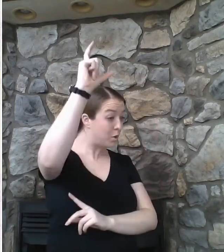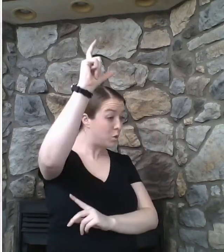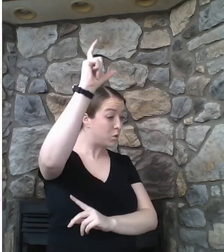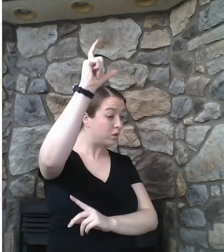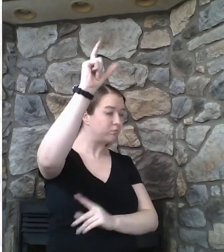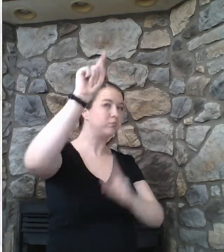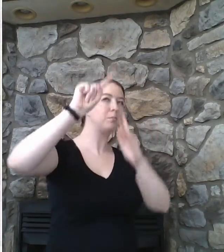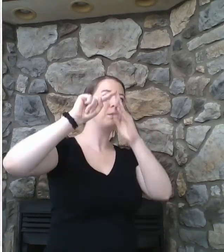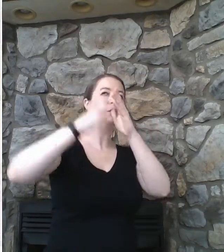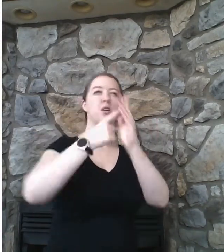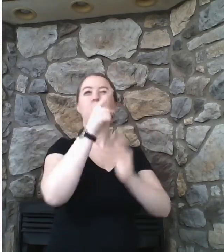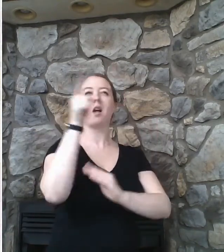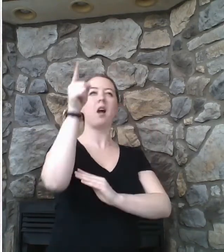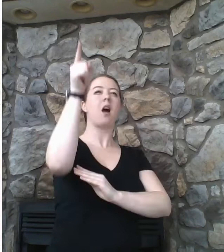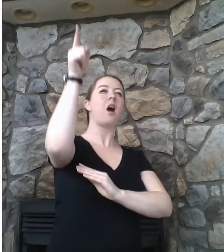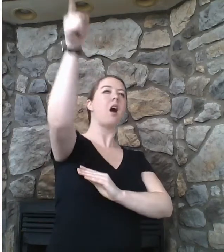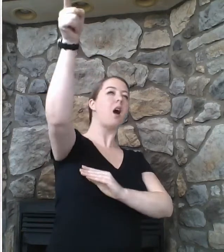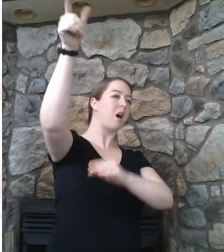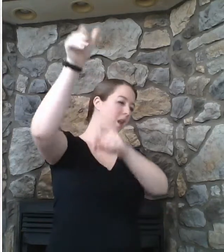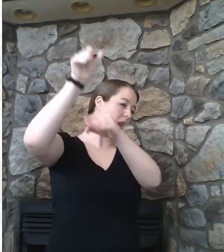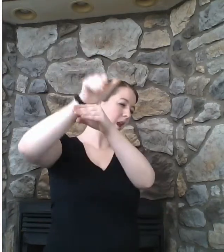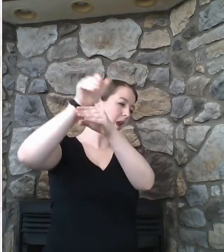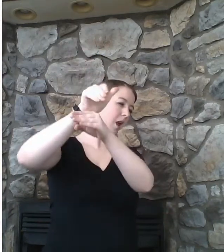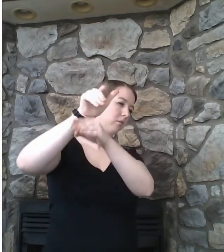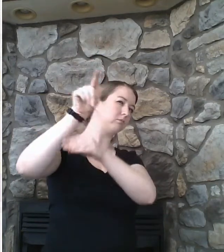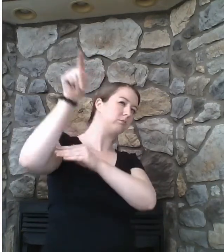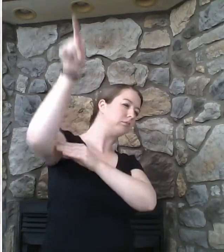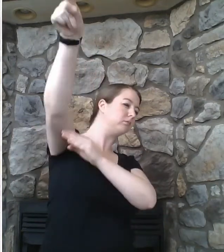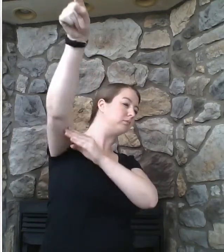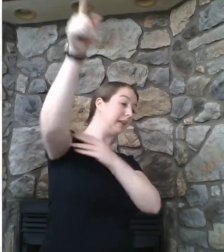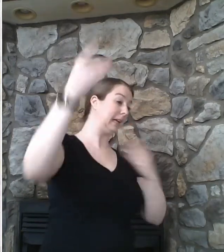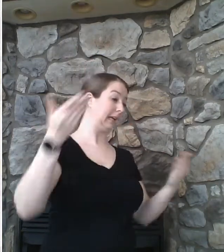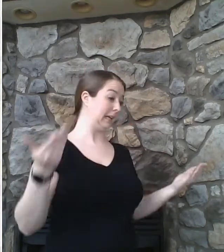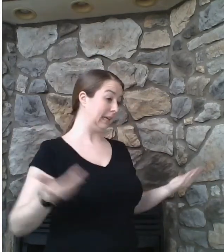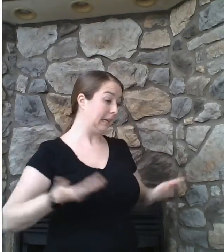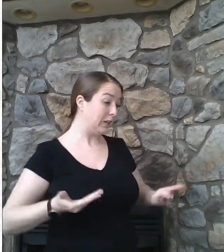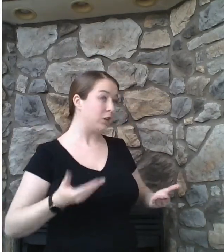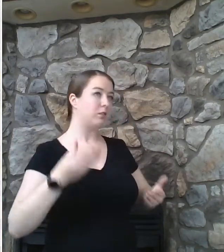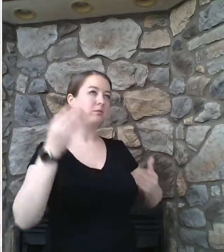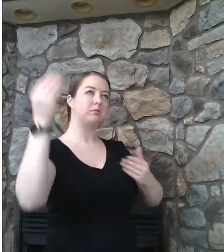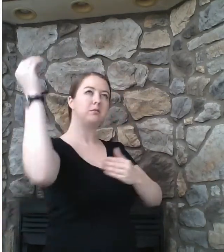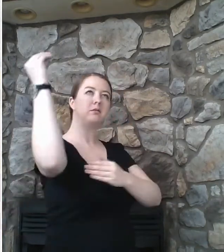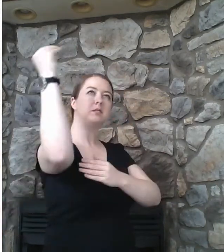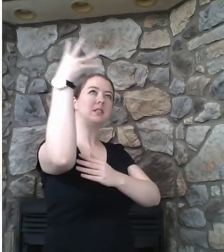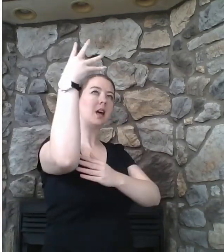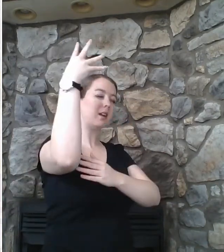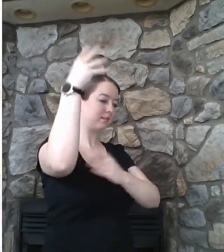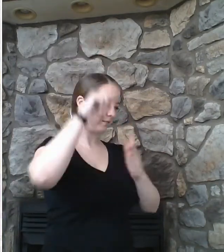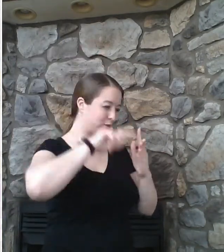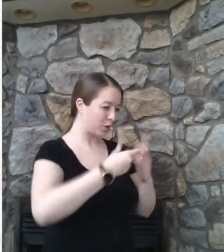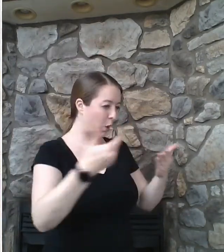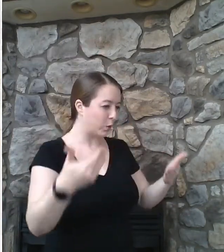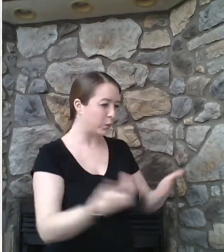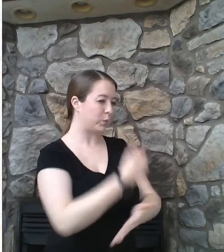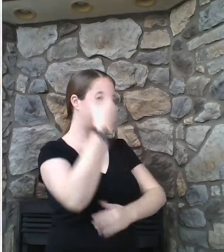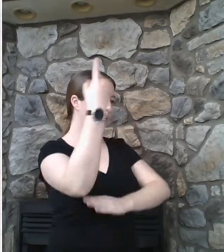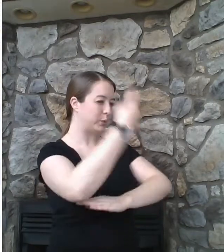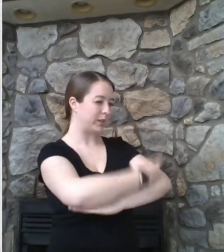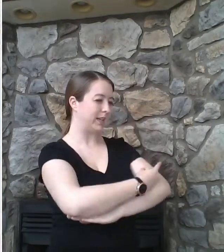be beginning a night far away, and the sun will be here to begin a new day.